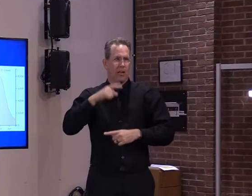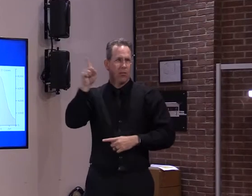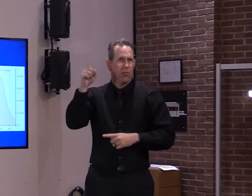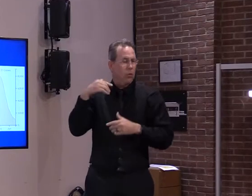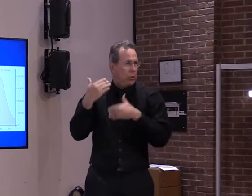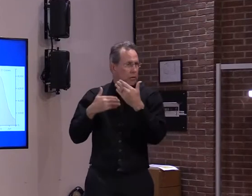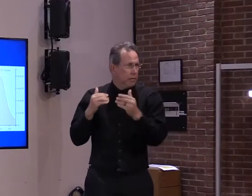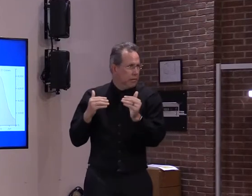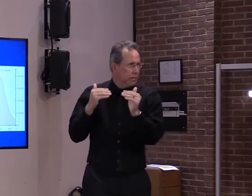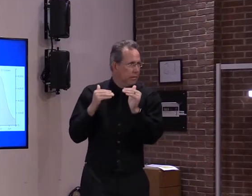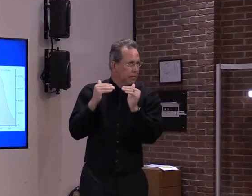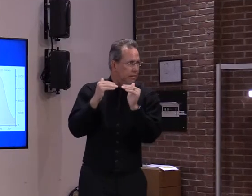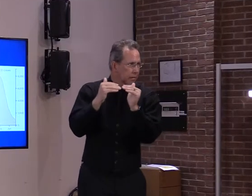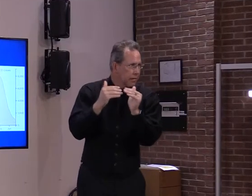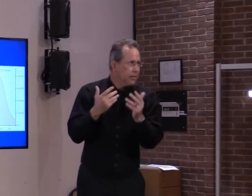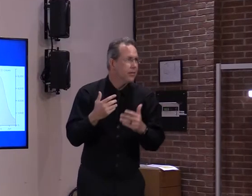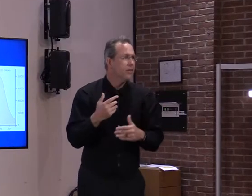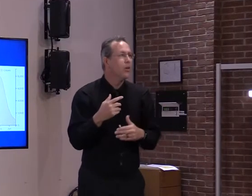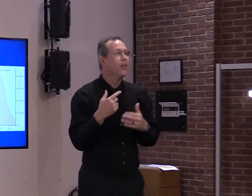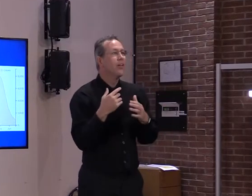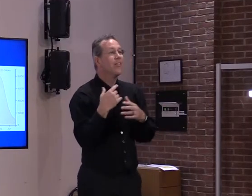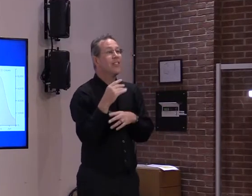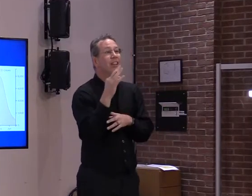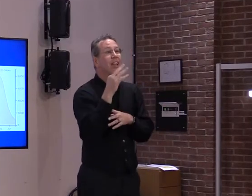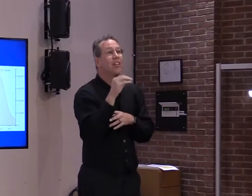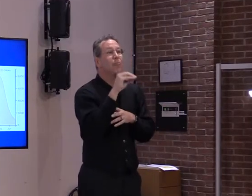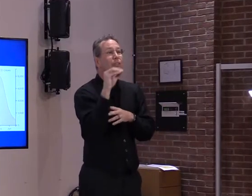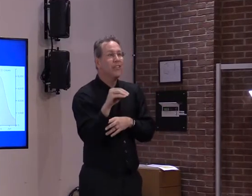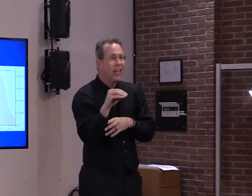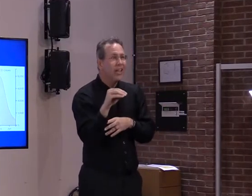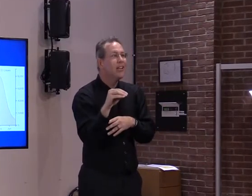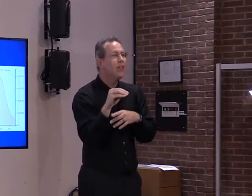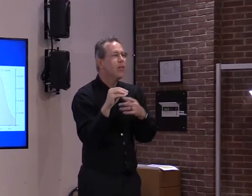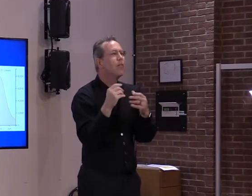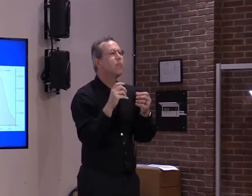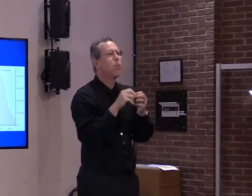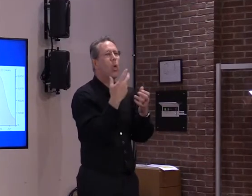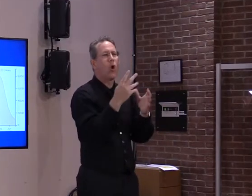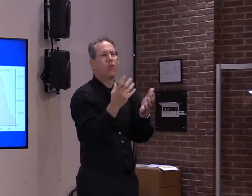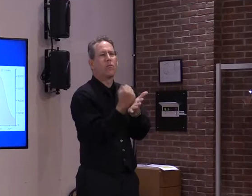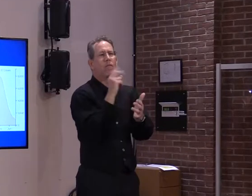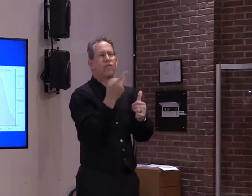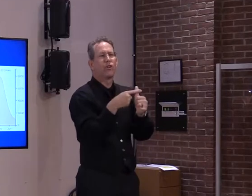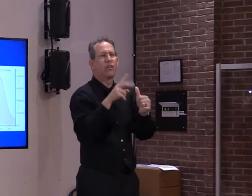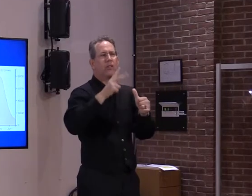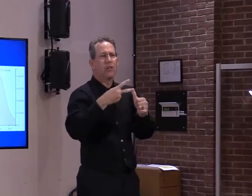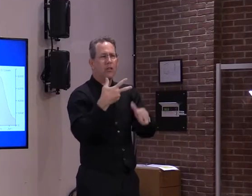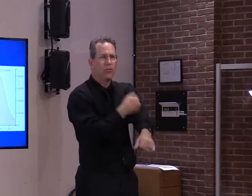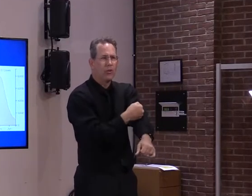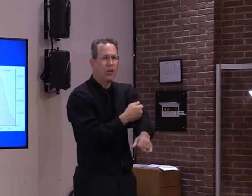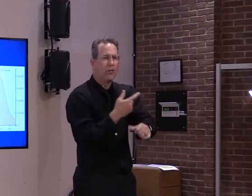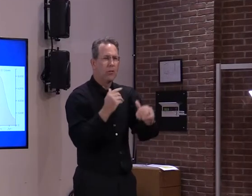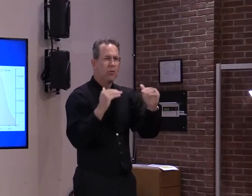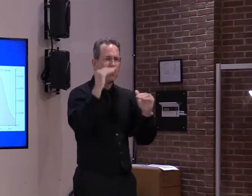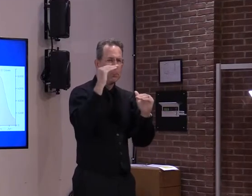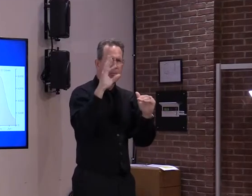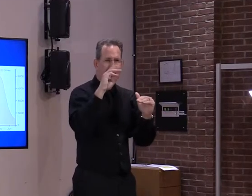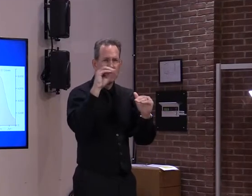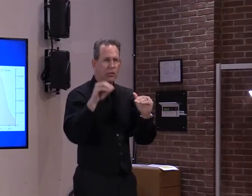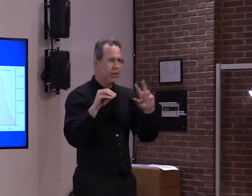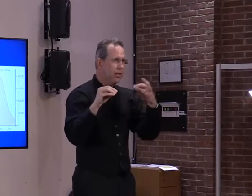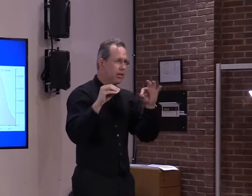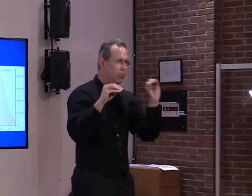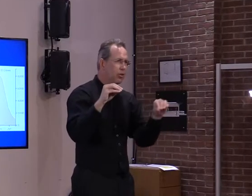vaccinated. And cases, hospitalizations, and deaths continue to drop as well. Further, on Friday, the US and Canada